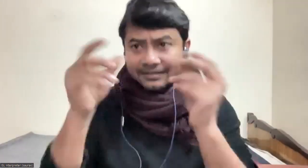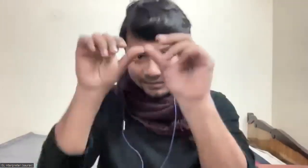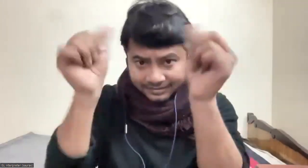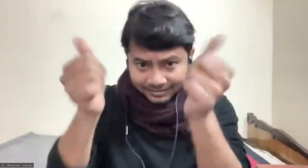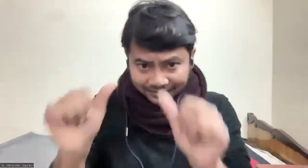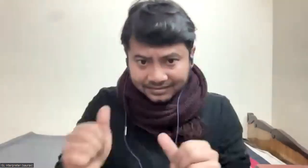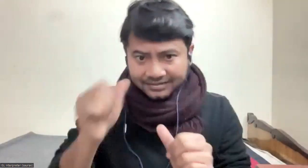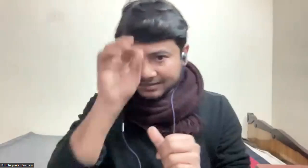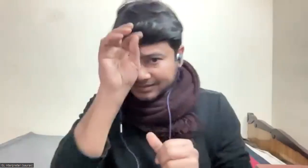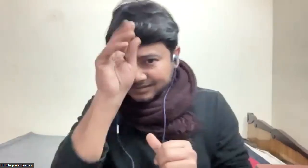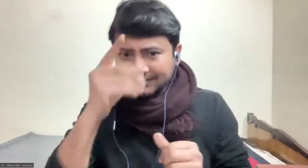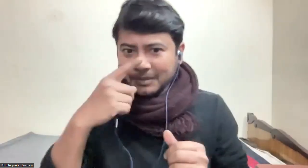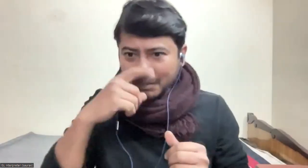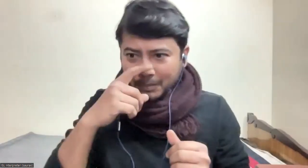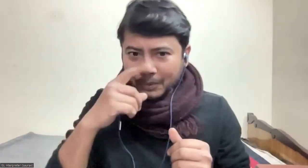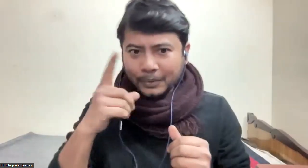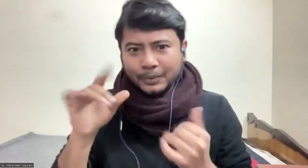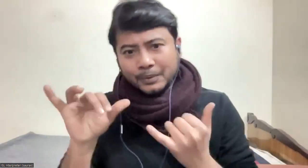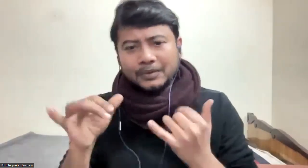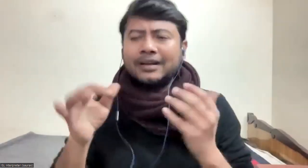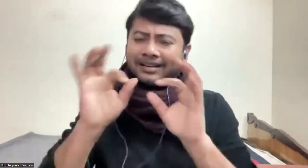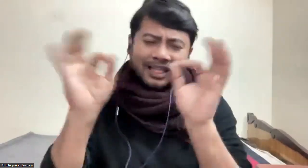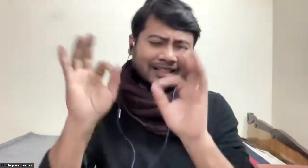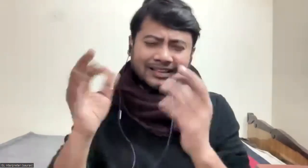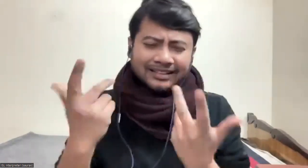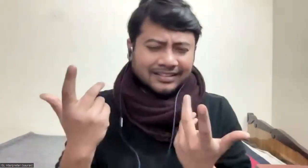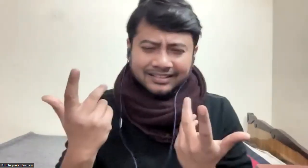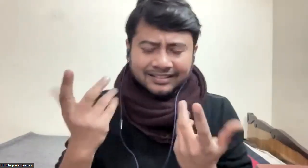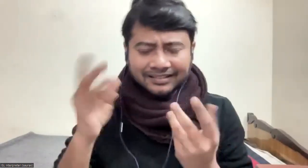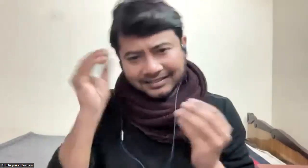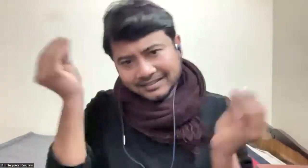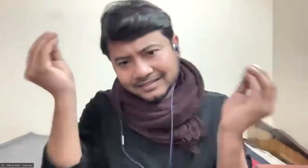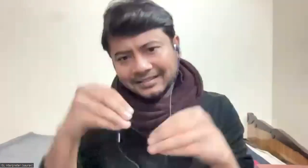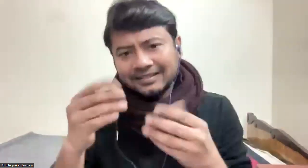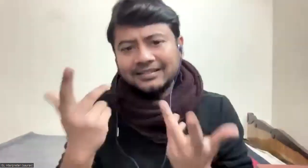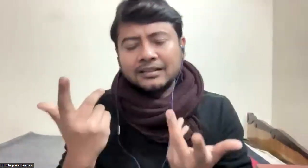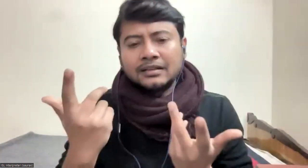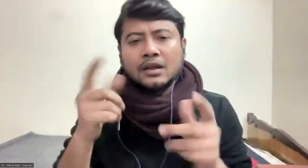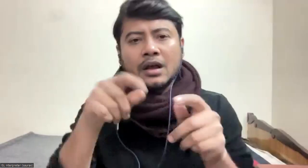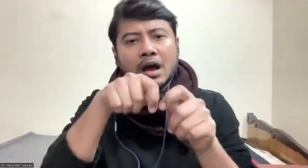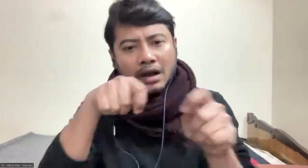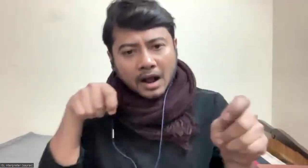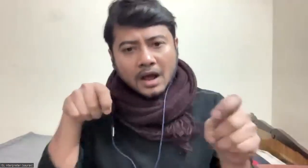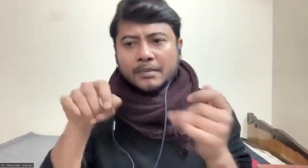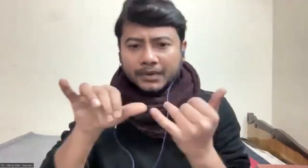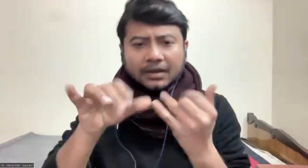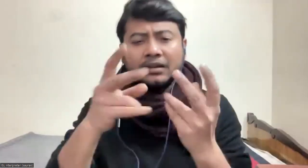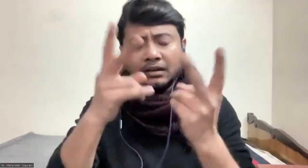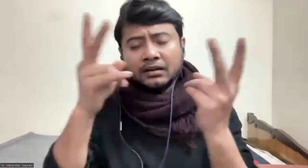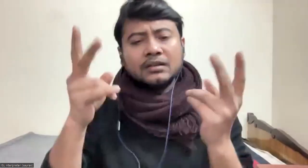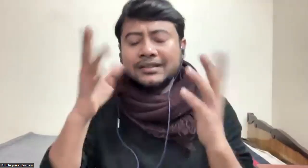And these name like Rama and Krishna, it is just some imagination. So have you